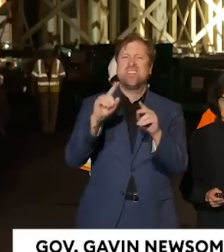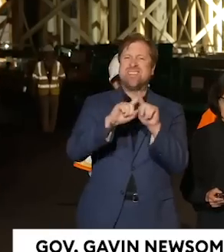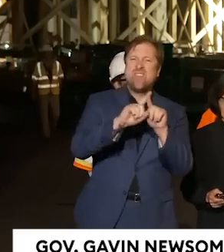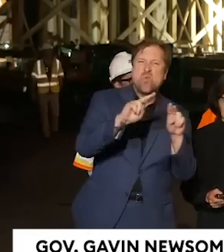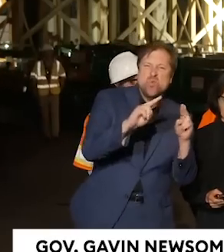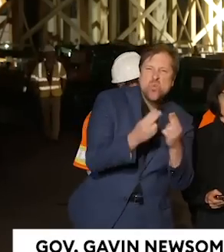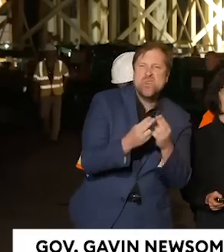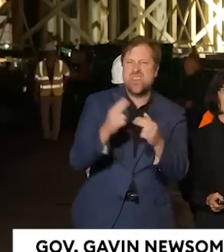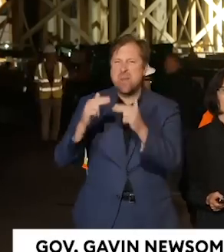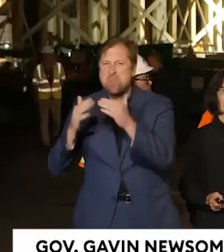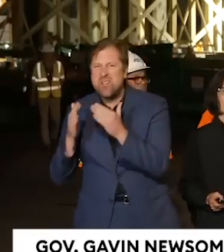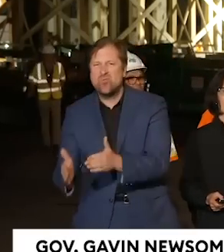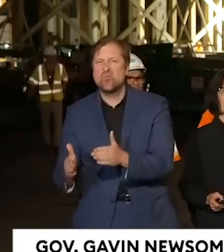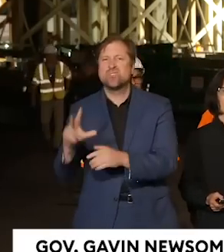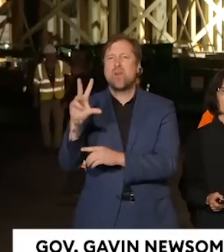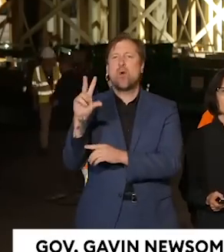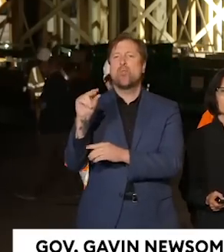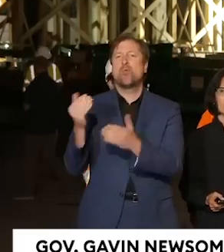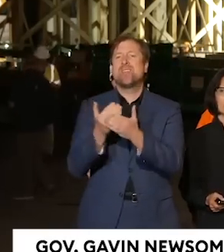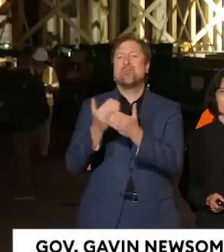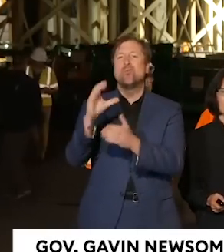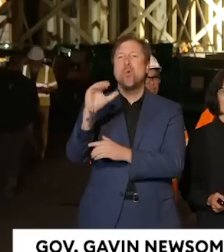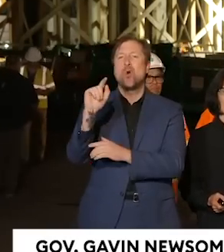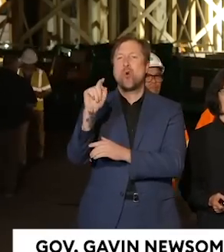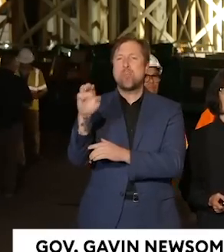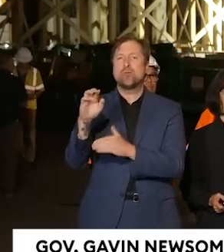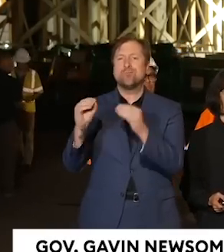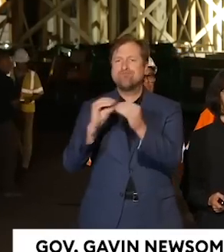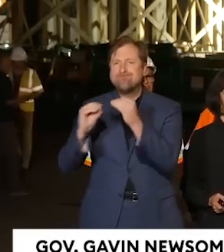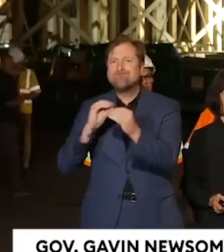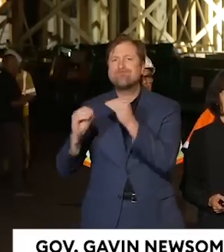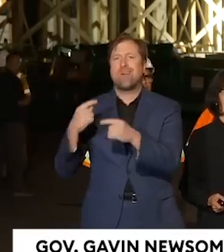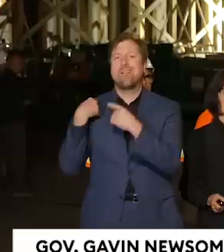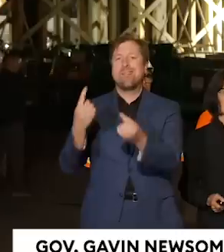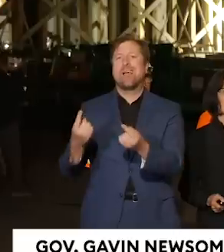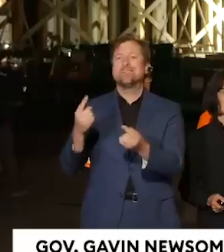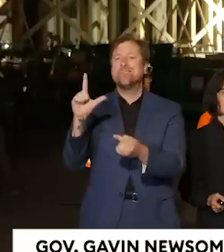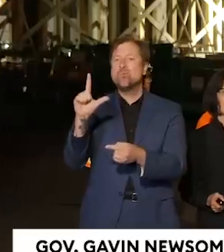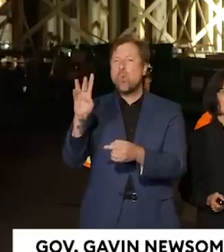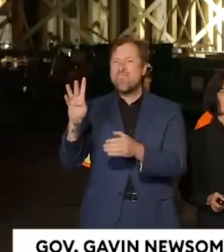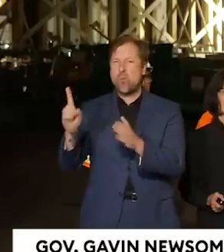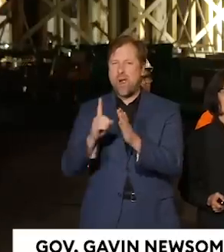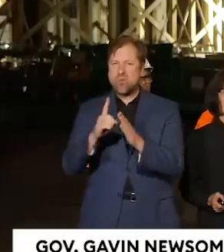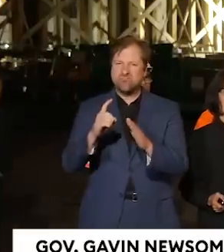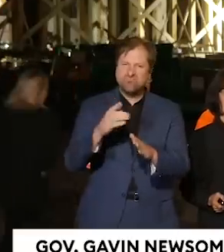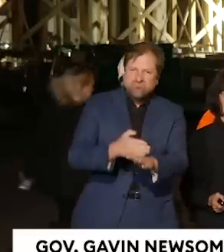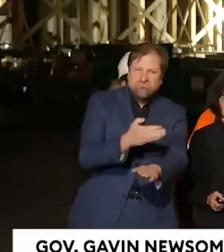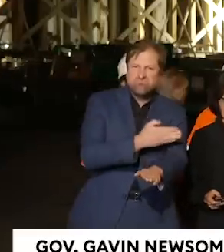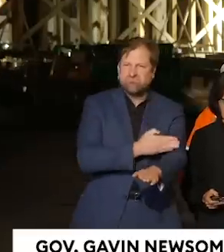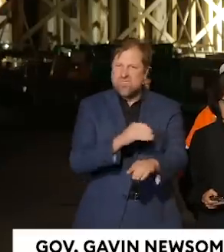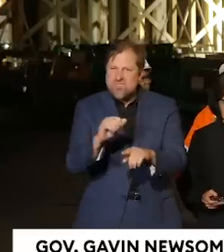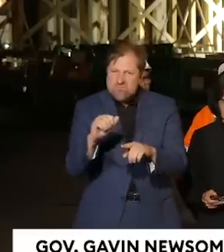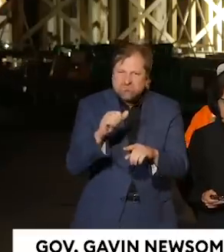cement masons, 30 new carpenters on site in the last 24 hours with the outstanding work of Griffith and Security Paving